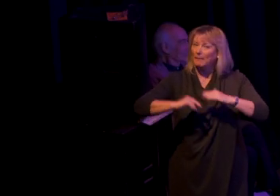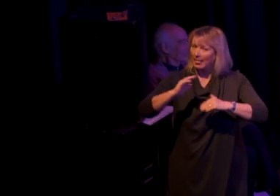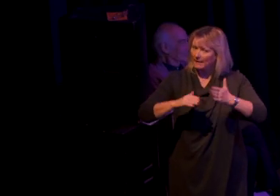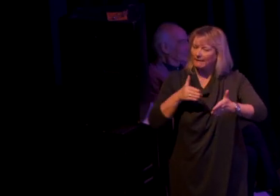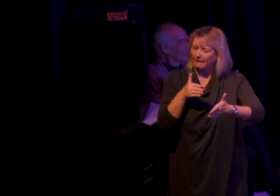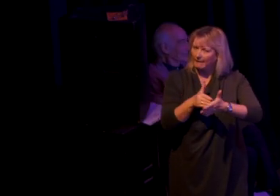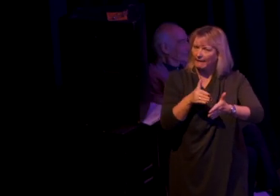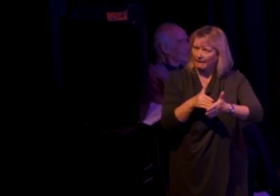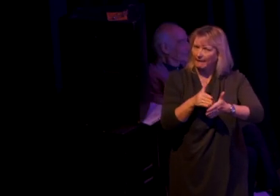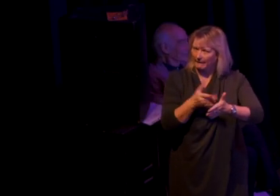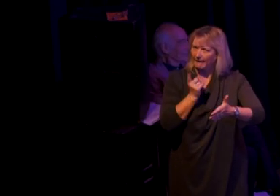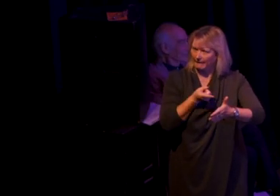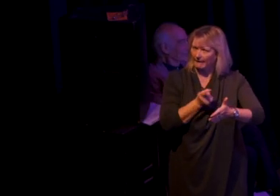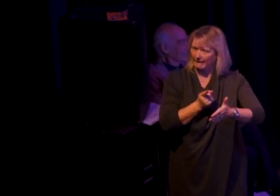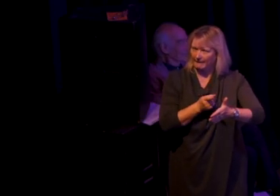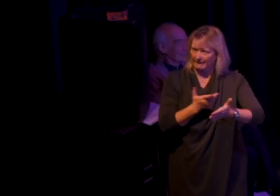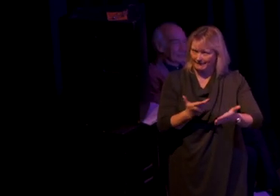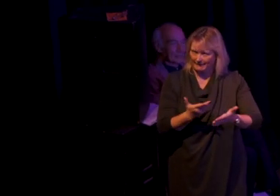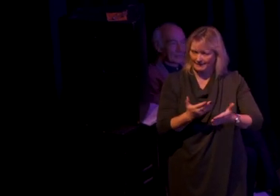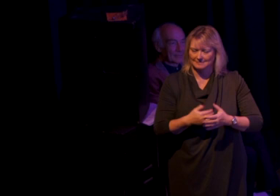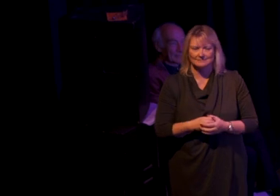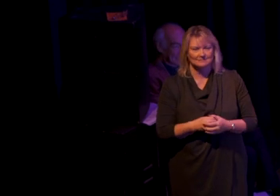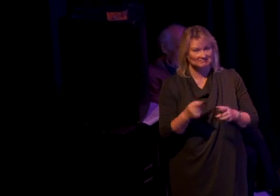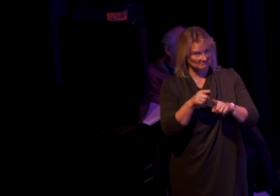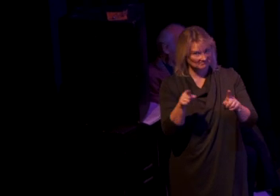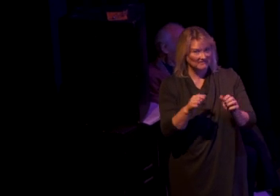people. I want to go home and